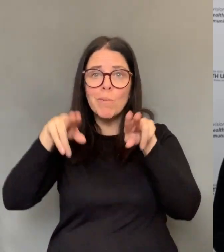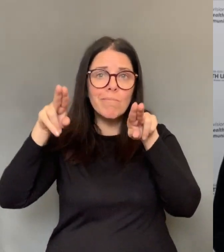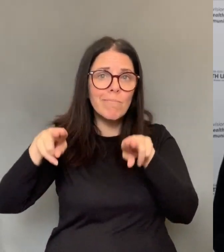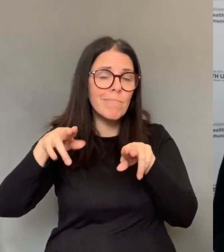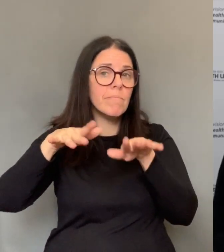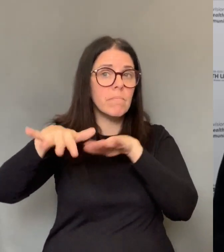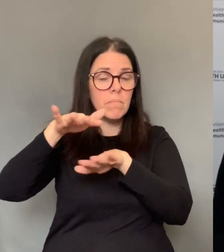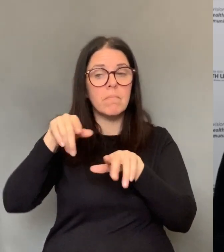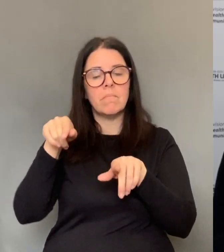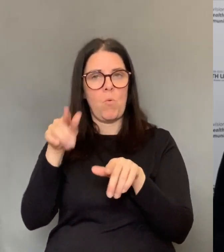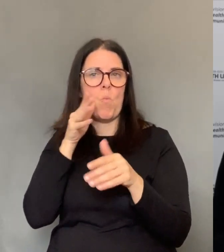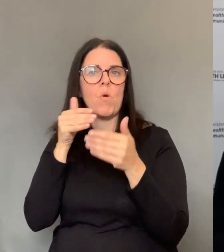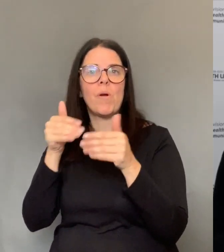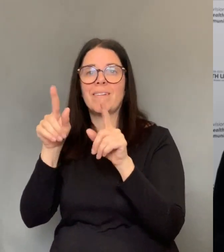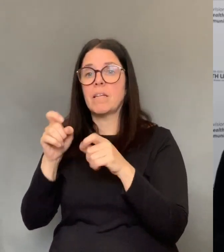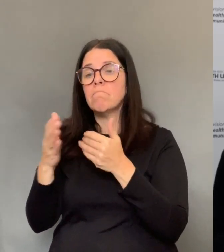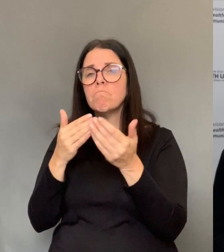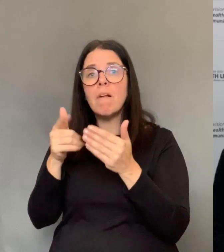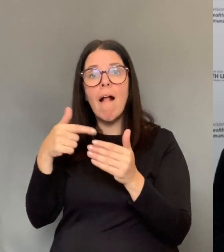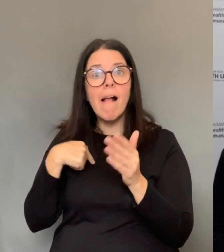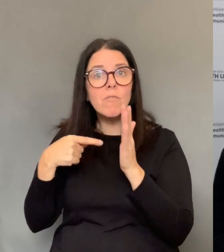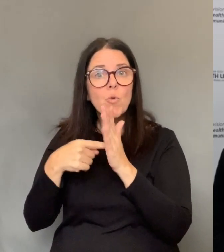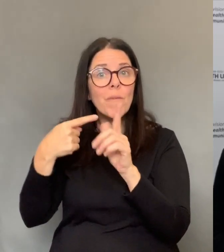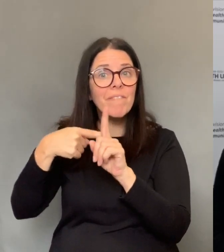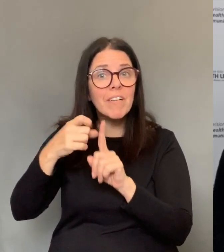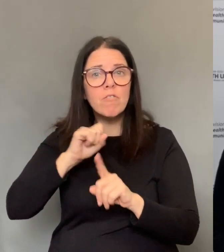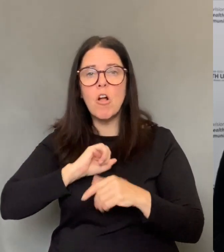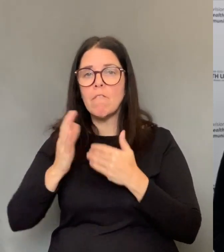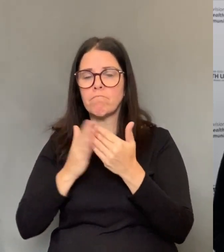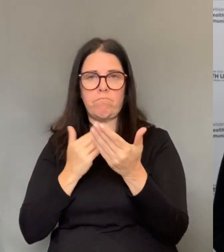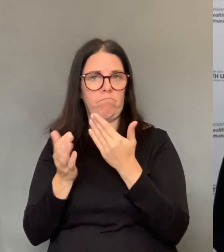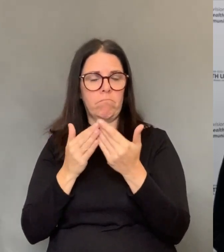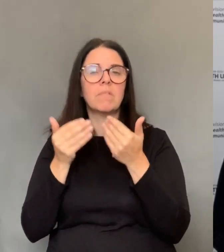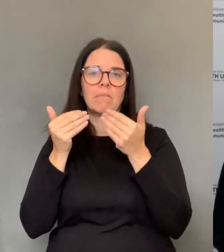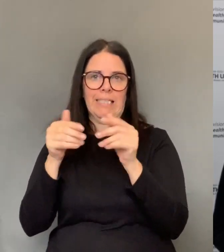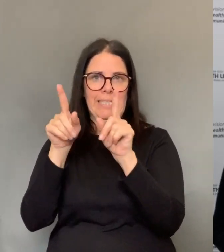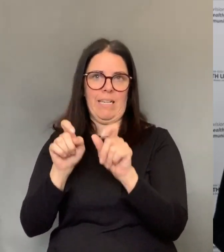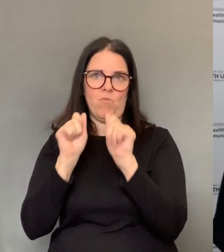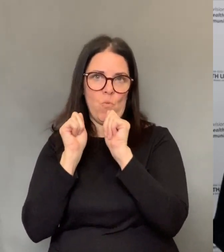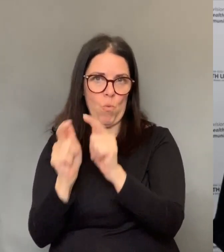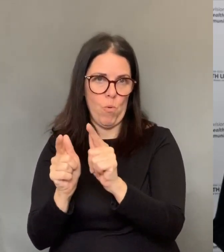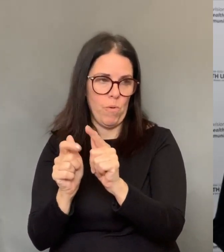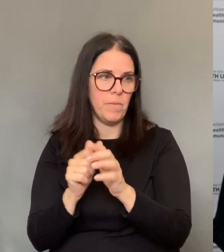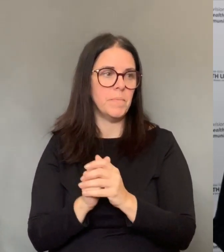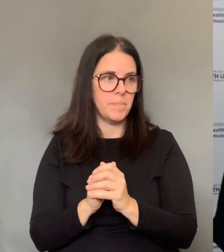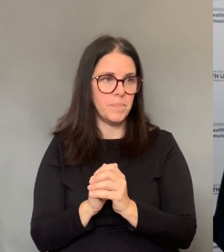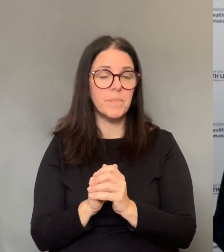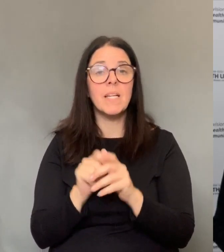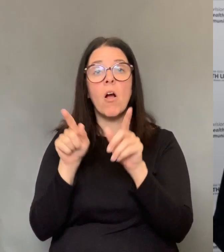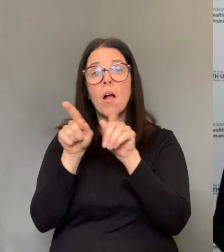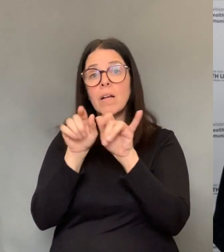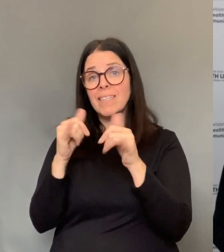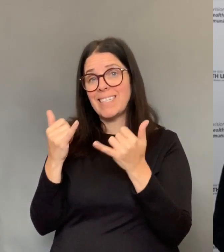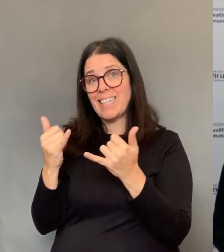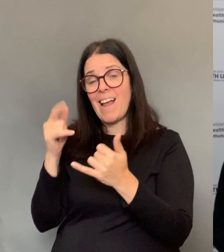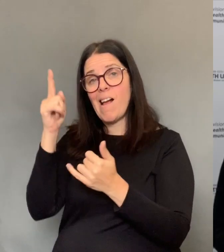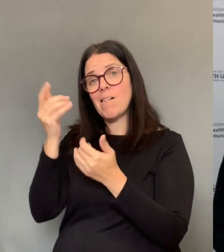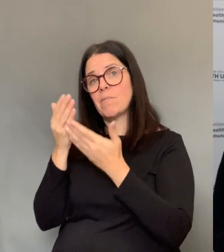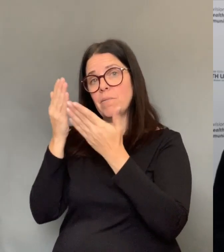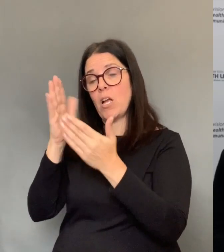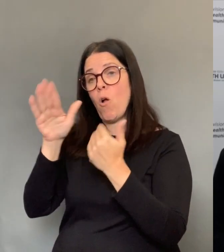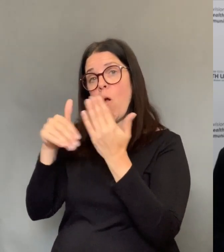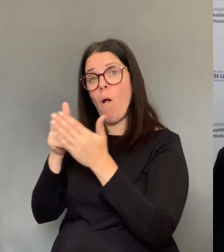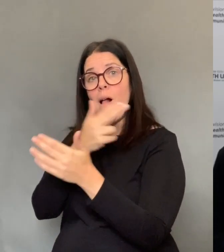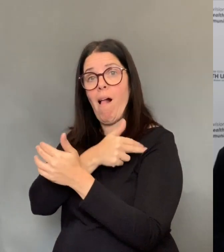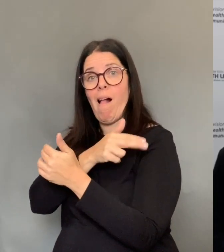responders, firefighters, police, EMS, and individuals referred for testing by our health unit. Please continue to visit